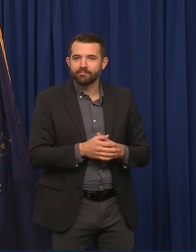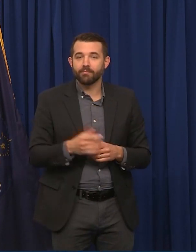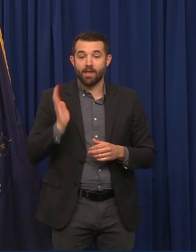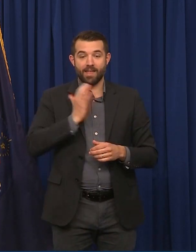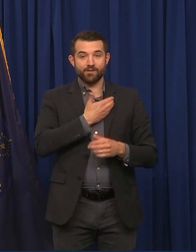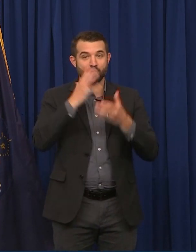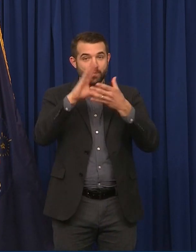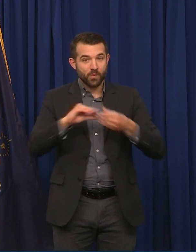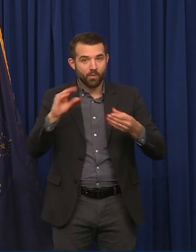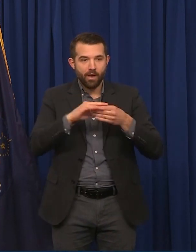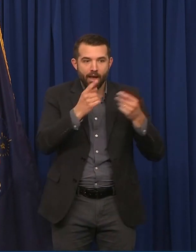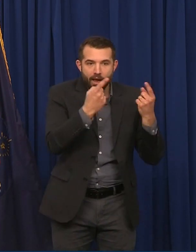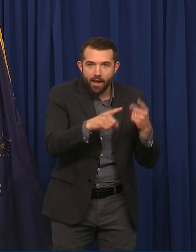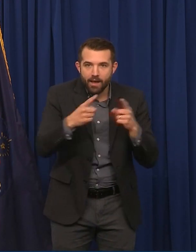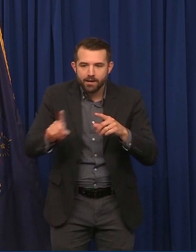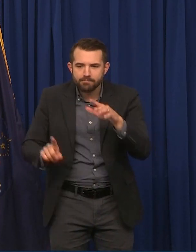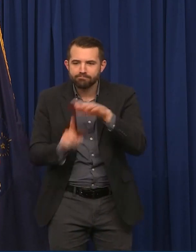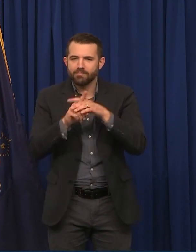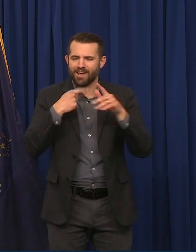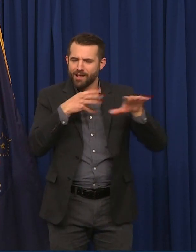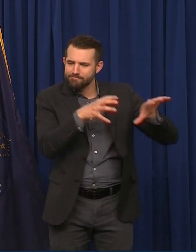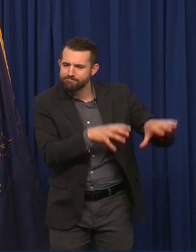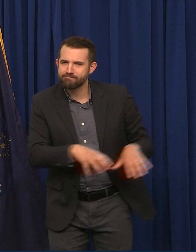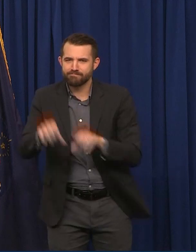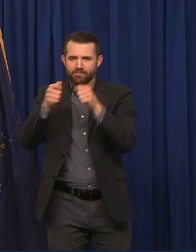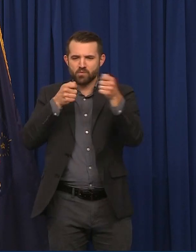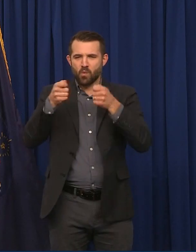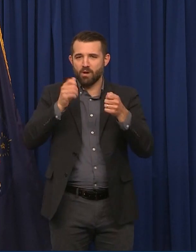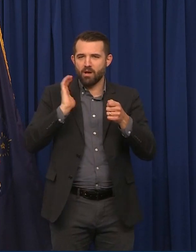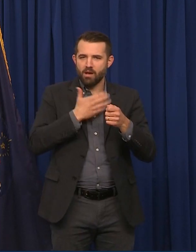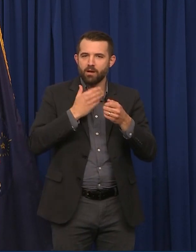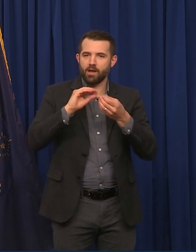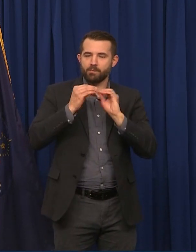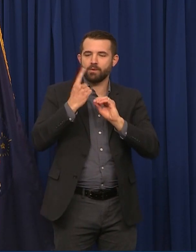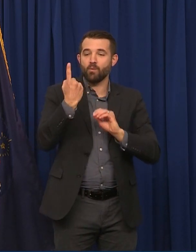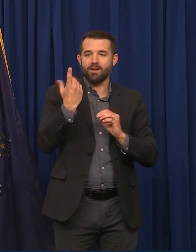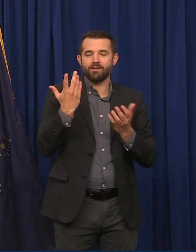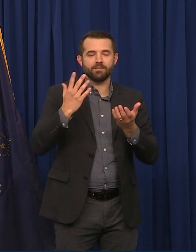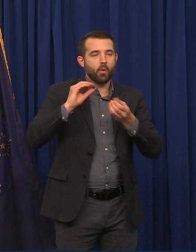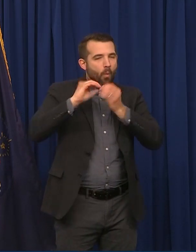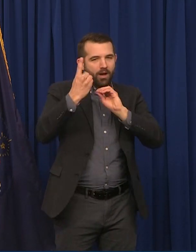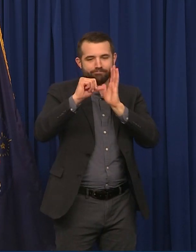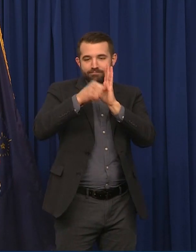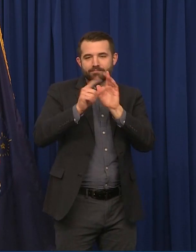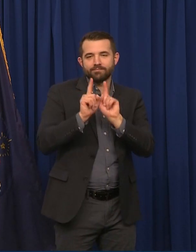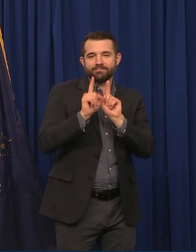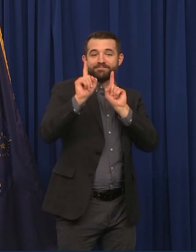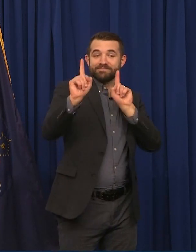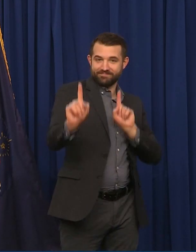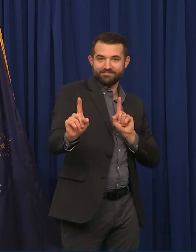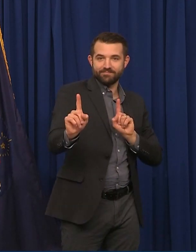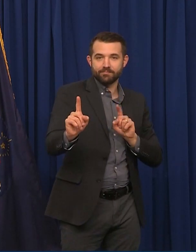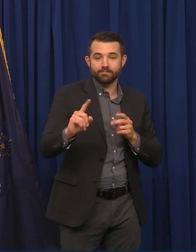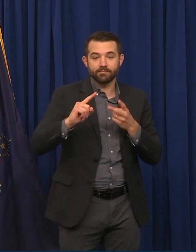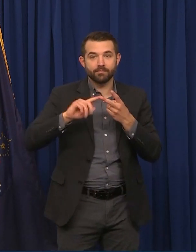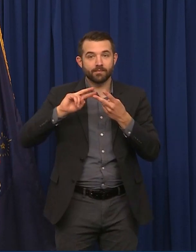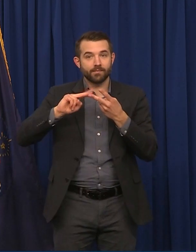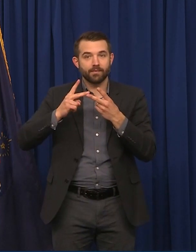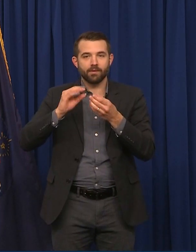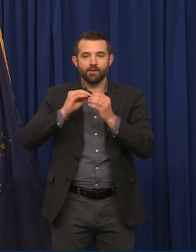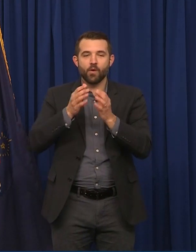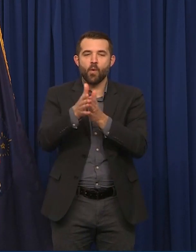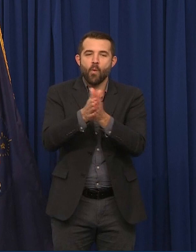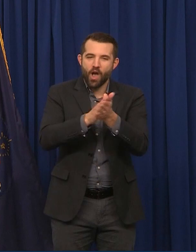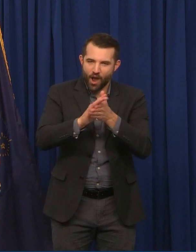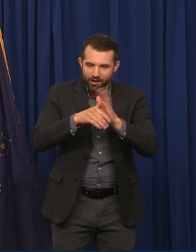things, like physically distancing ourselves, like washing our hands, like covering